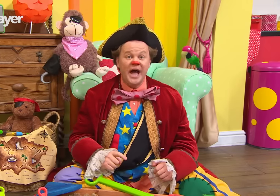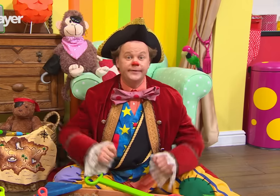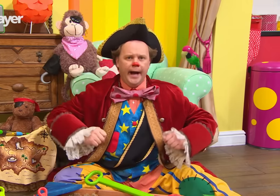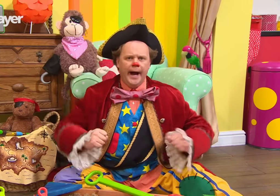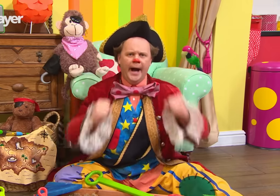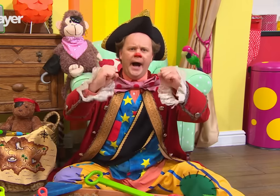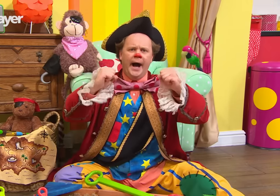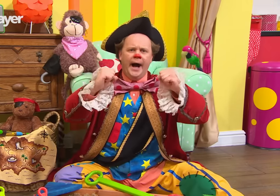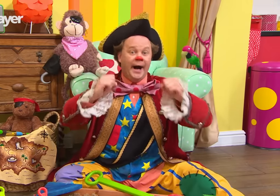shout,